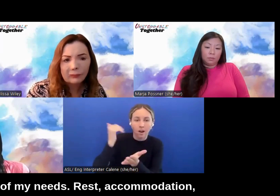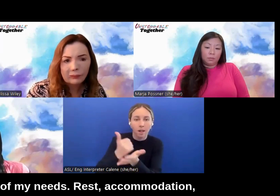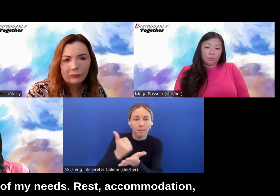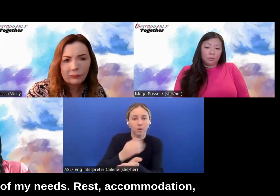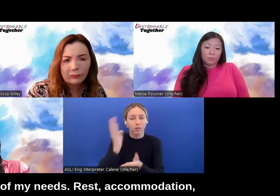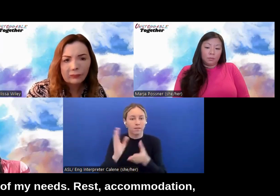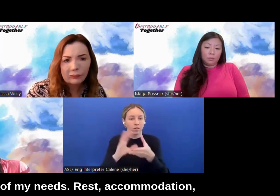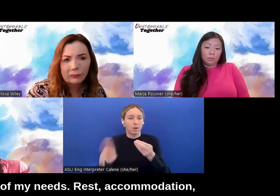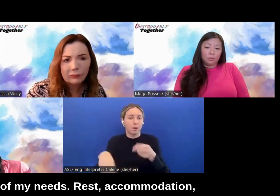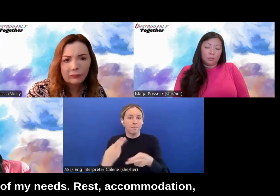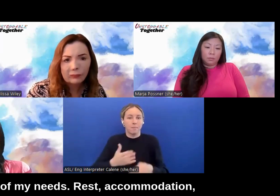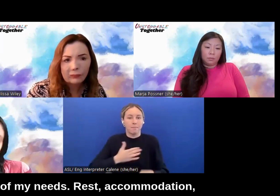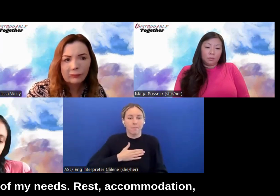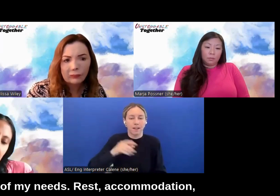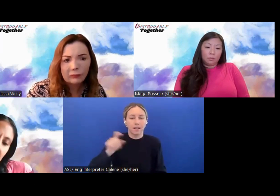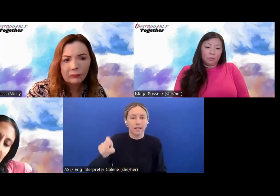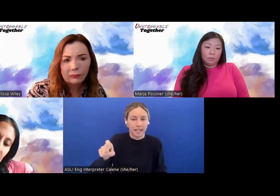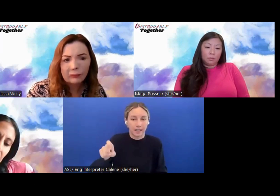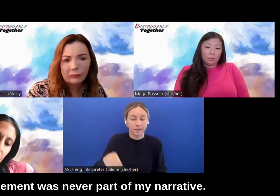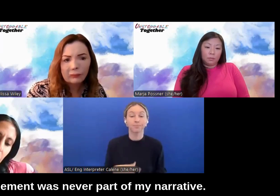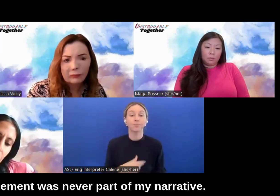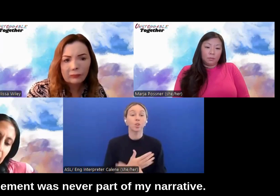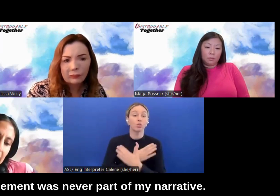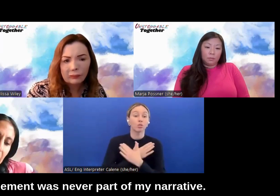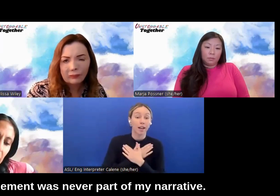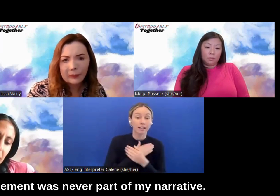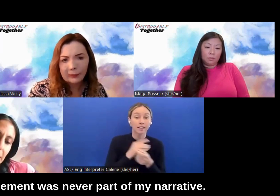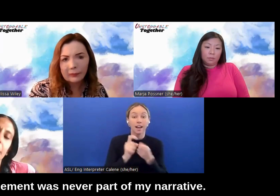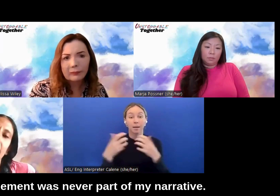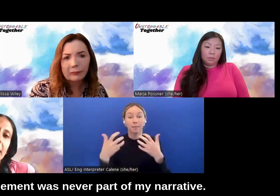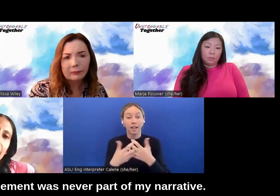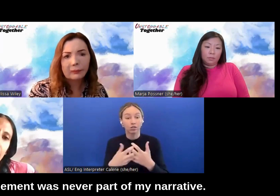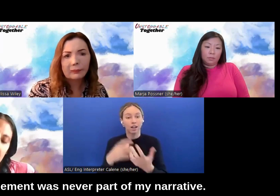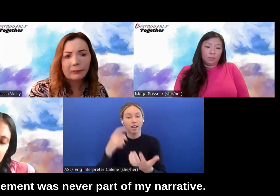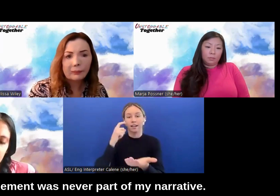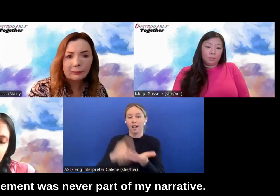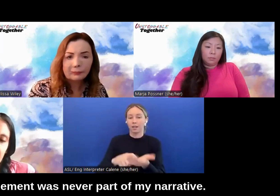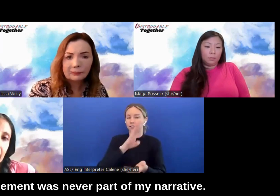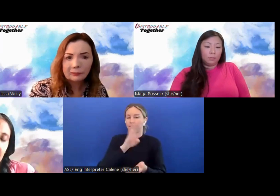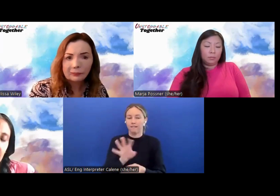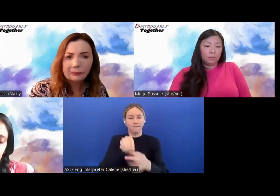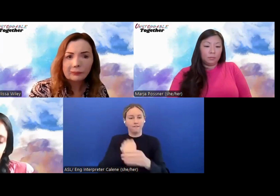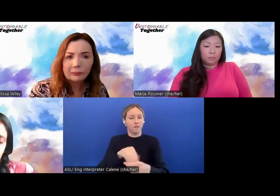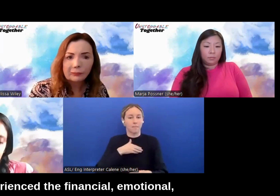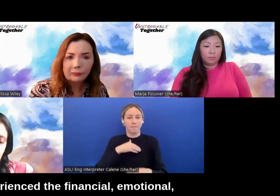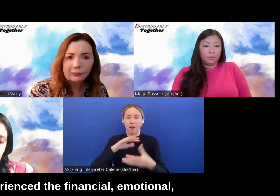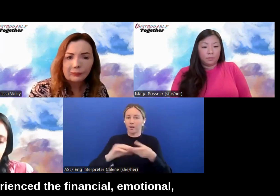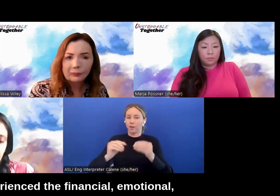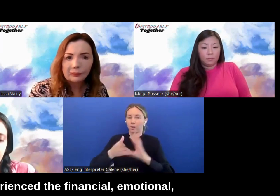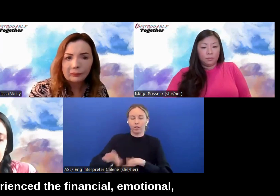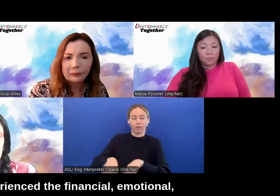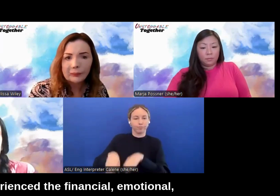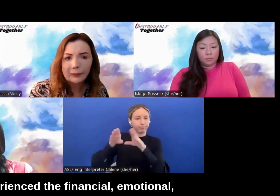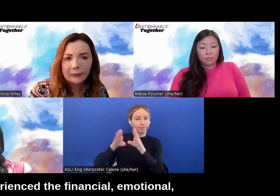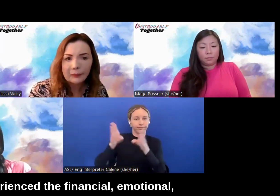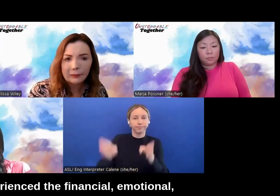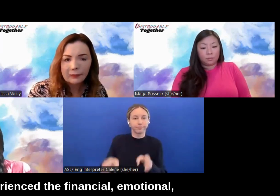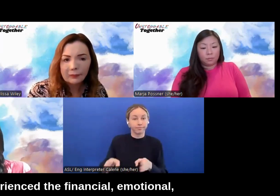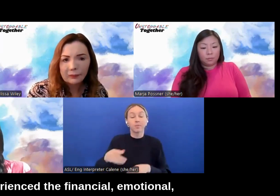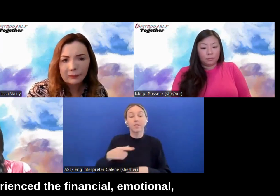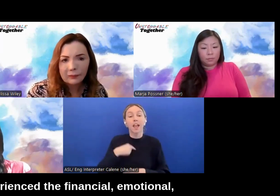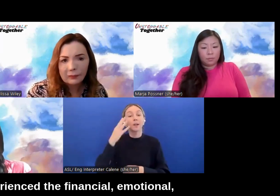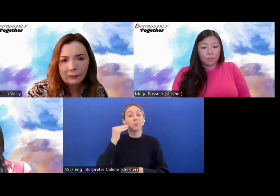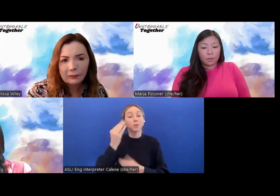of my needs. Rest, accommodation, or acknowledgement was never part of my narrative. I've experienced